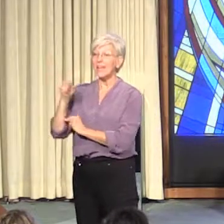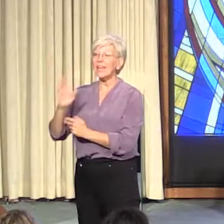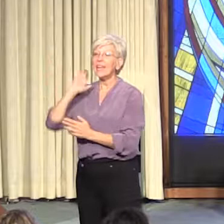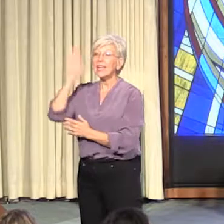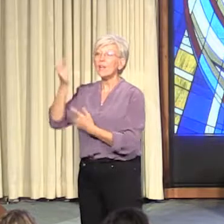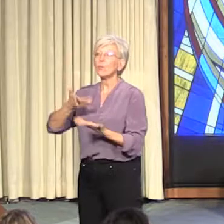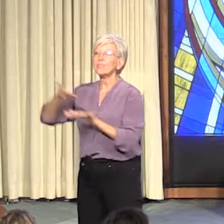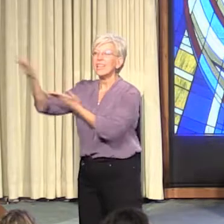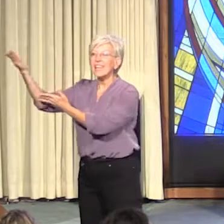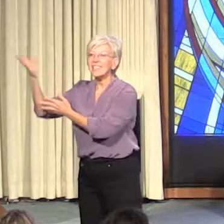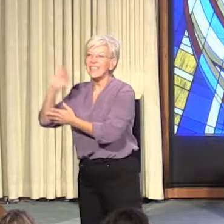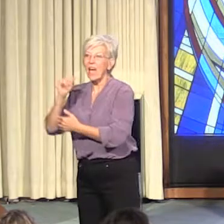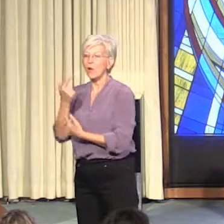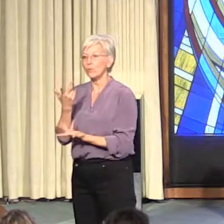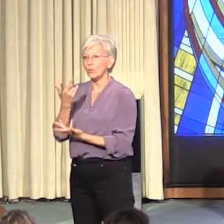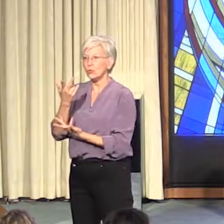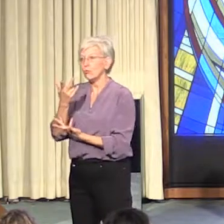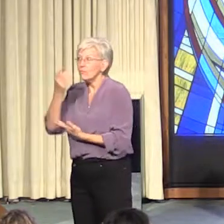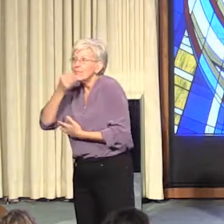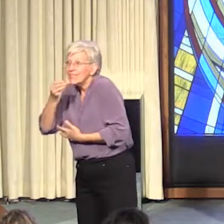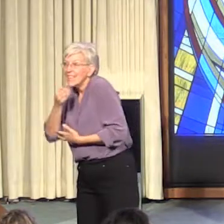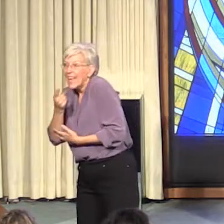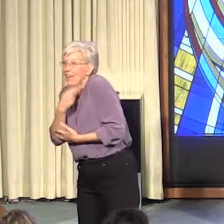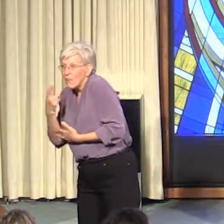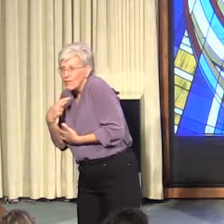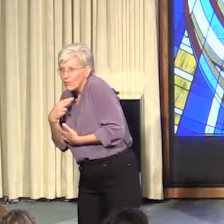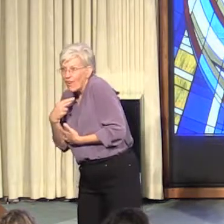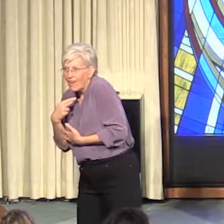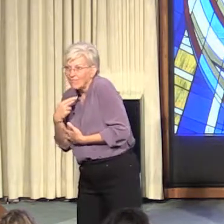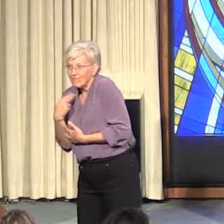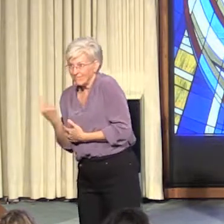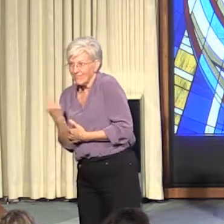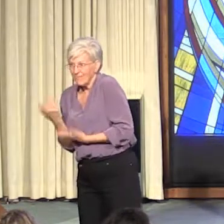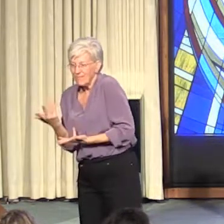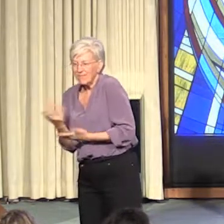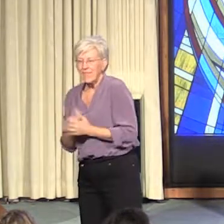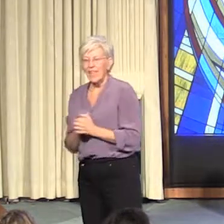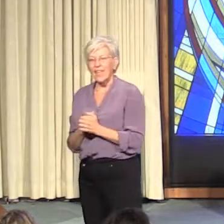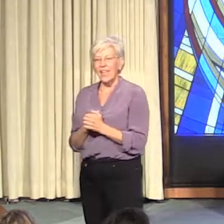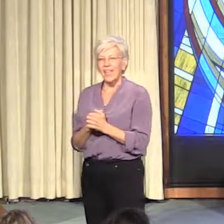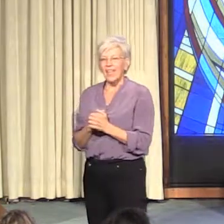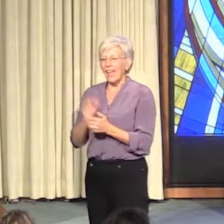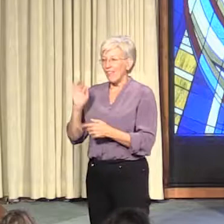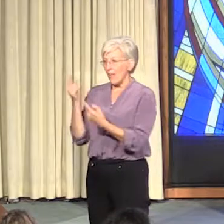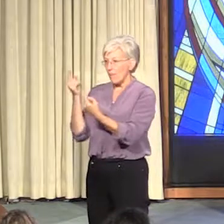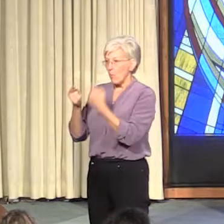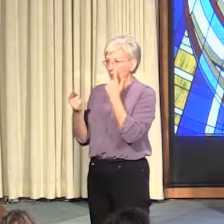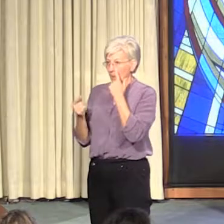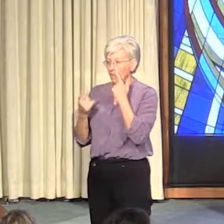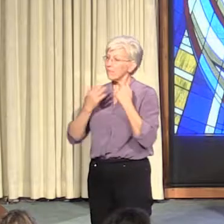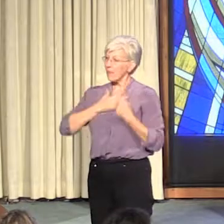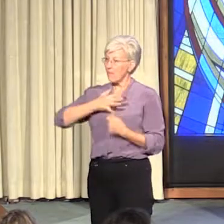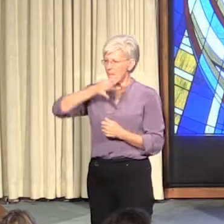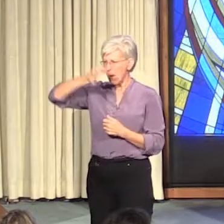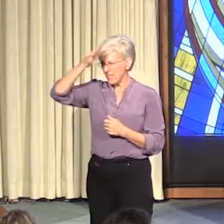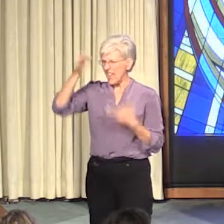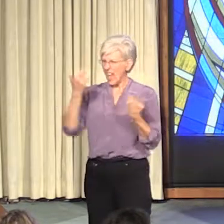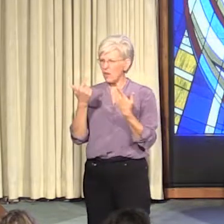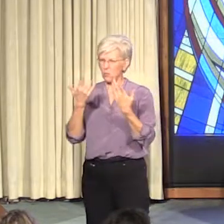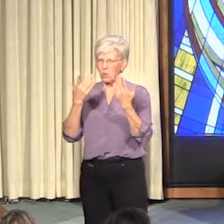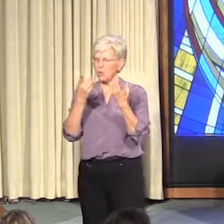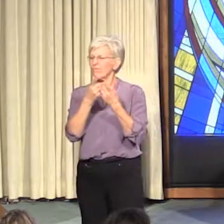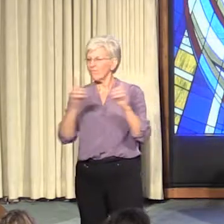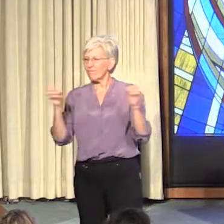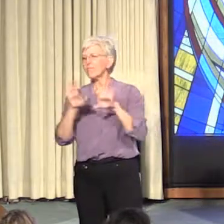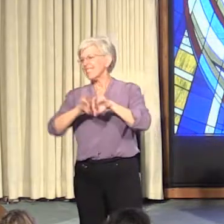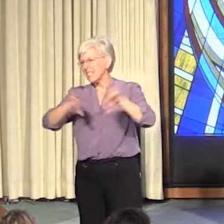us out to dinner by ourselves, just me and dad. Well, at that point, my dad and my mother were separated and then eventually